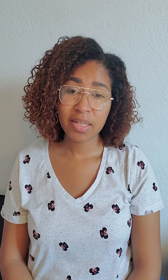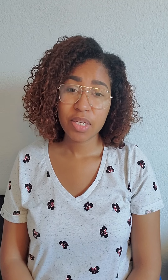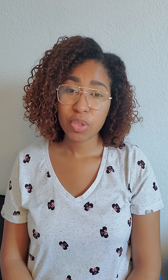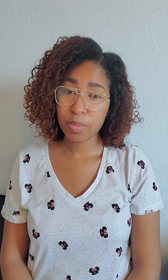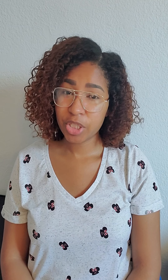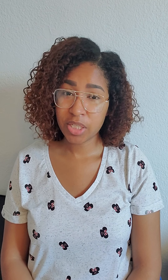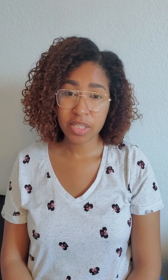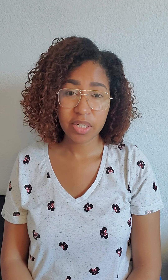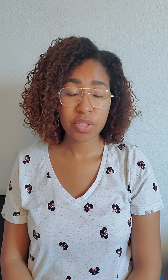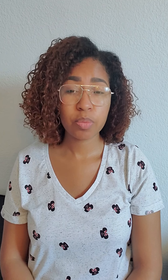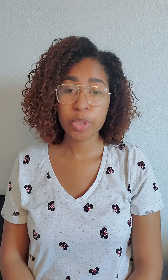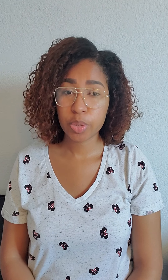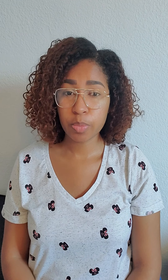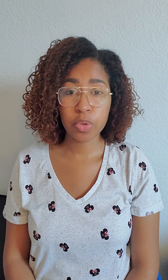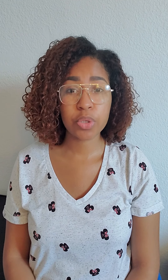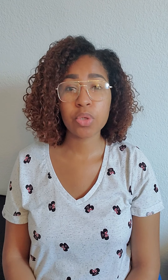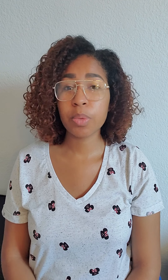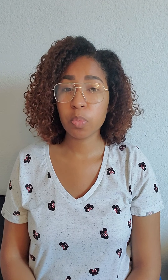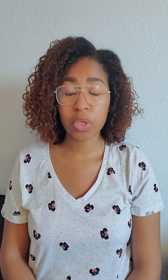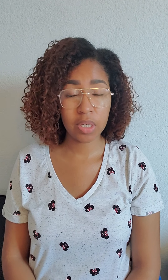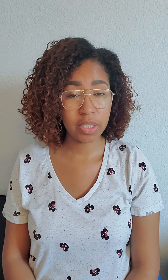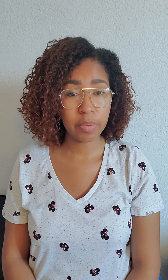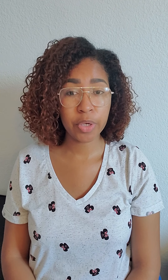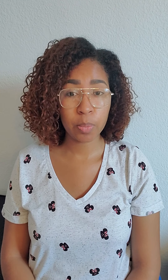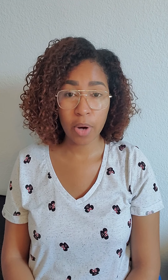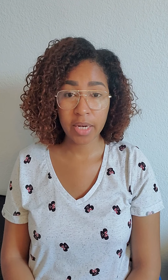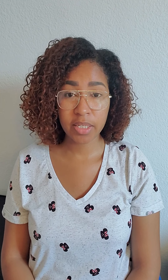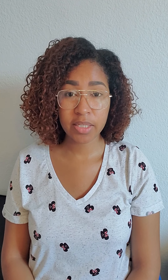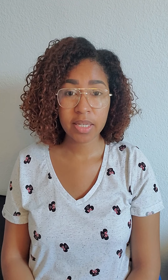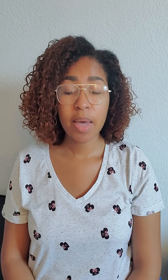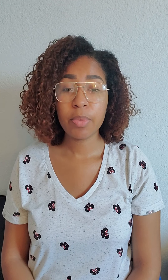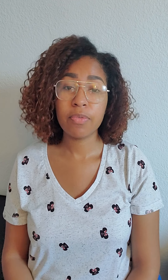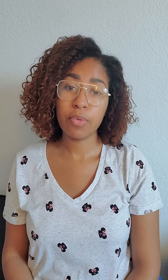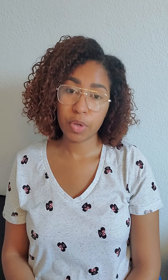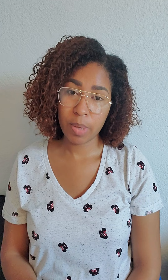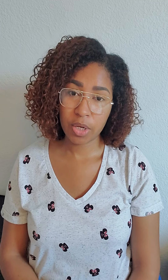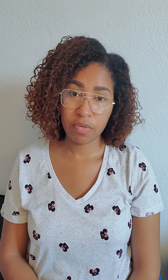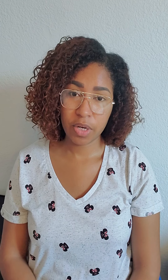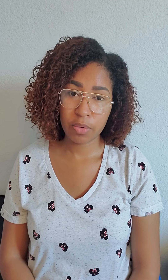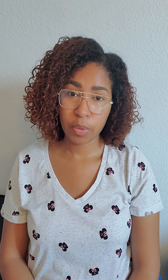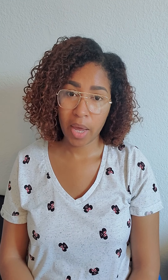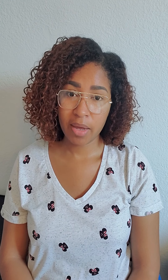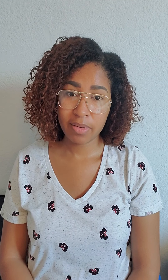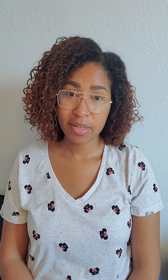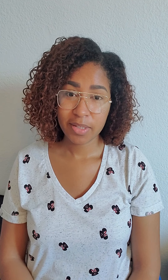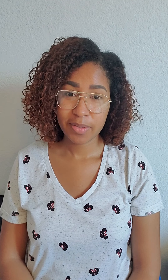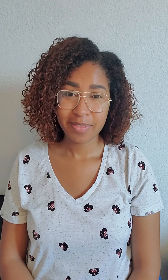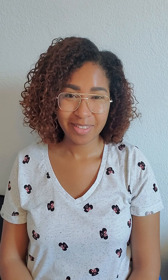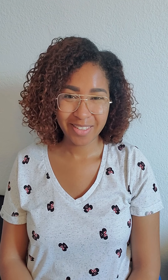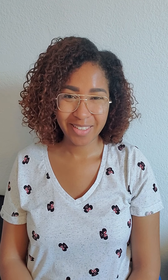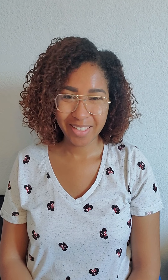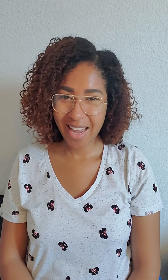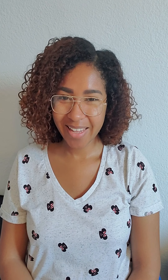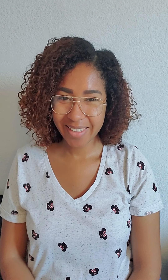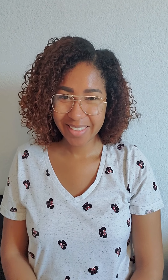so much easier, so much smoother, so much more clear when you practice before you make your videos, okay? Good luck.